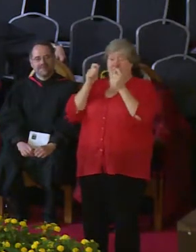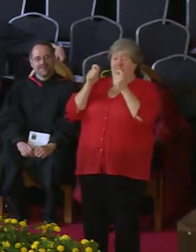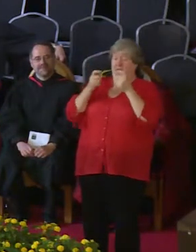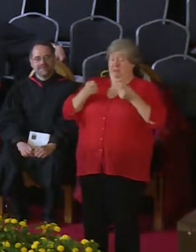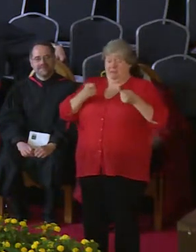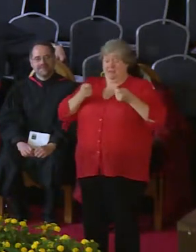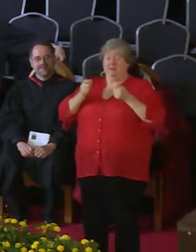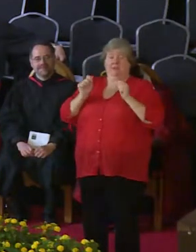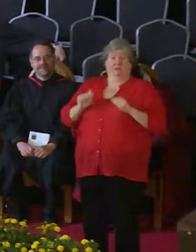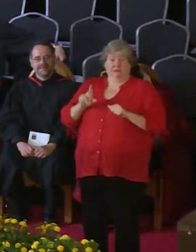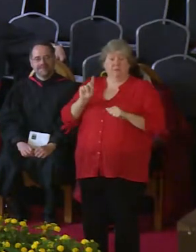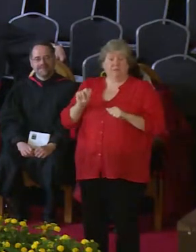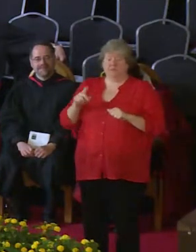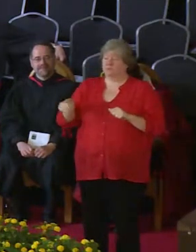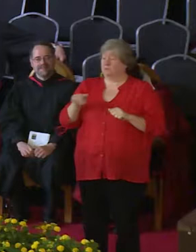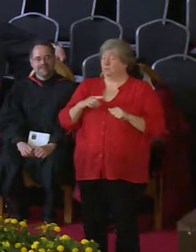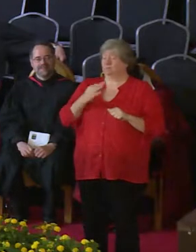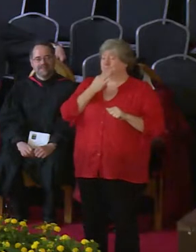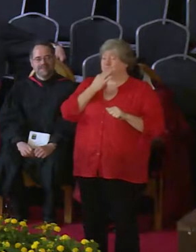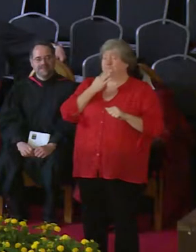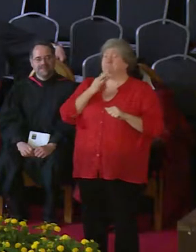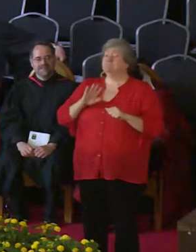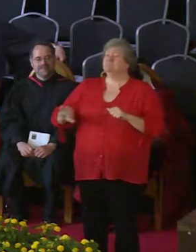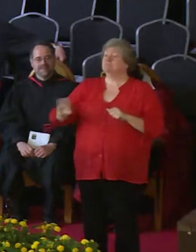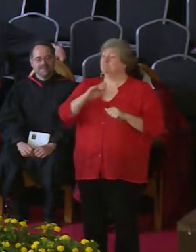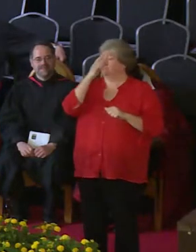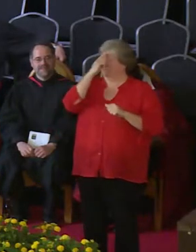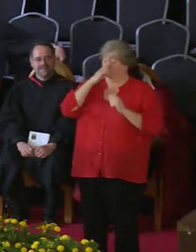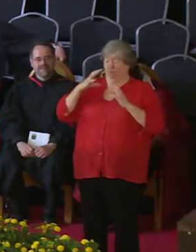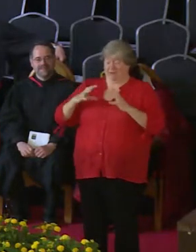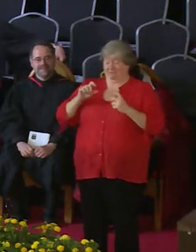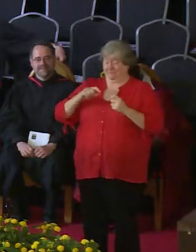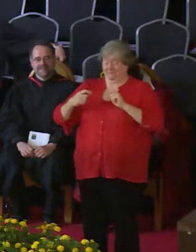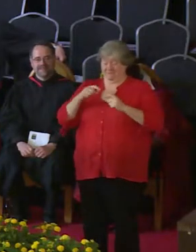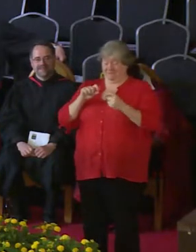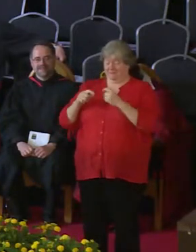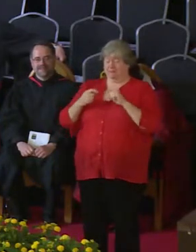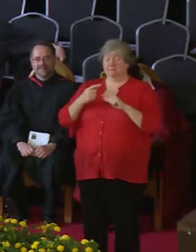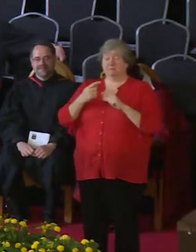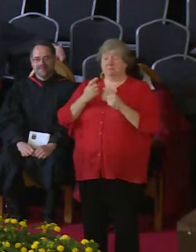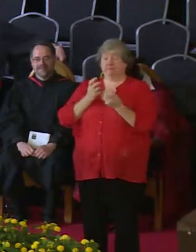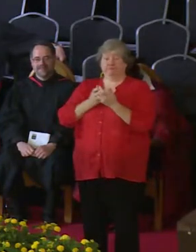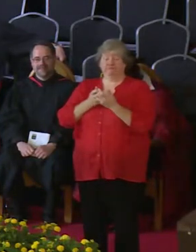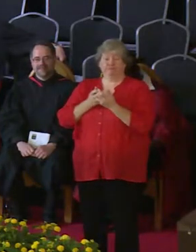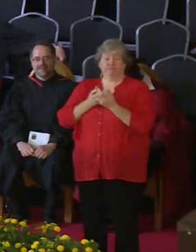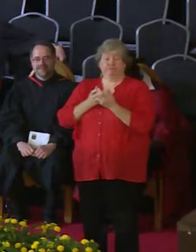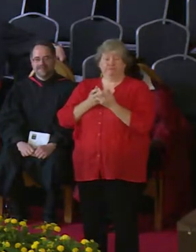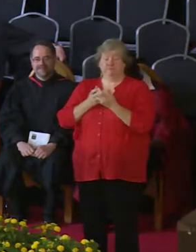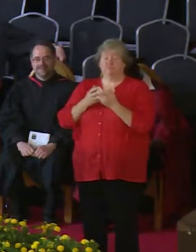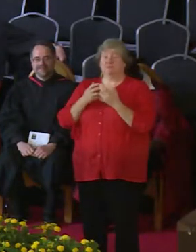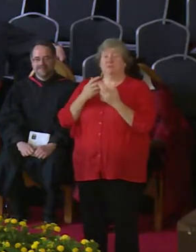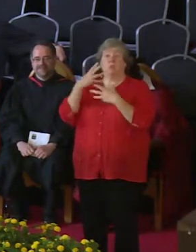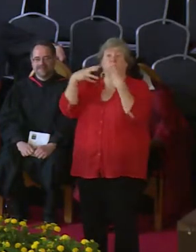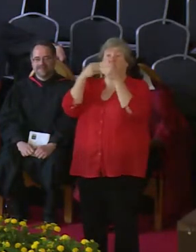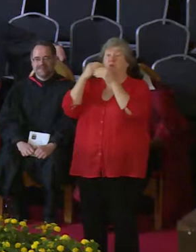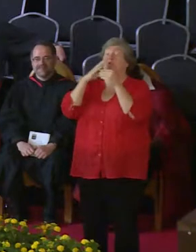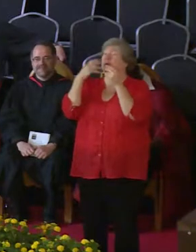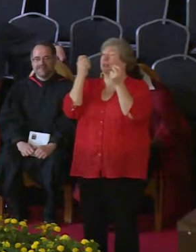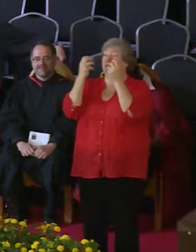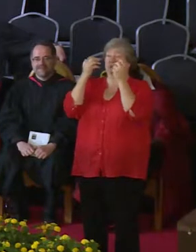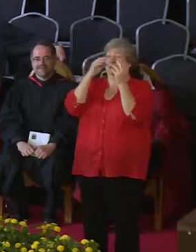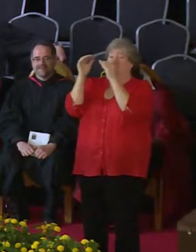in that context. Your brains have basically adapted to a very fast-paced